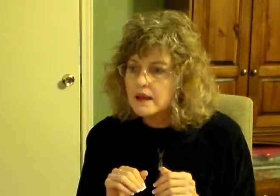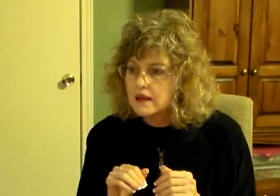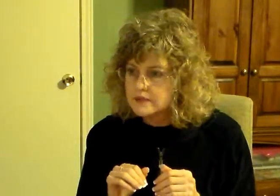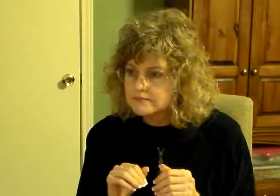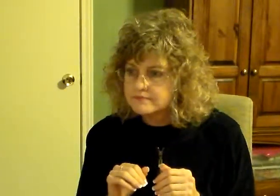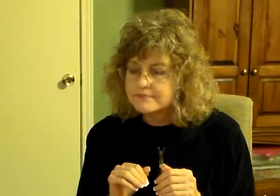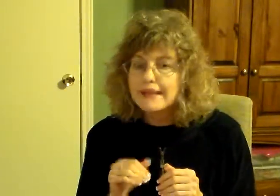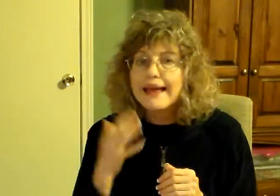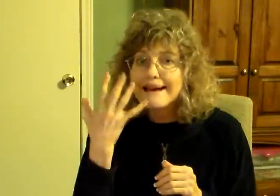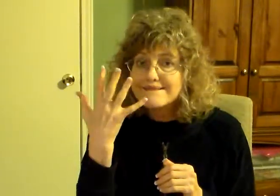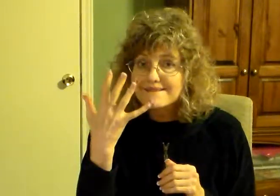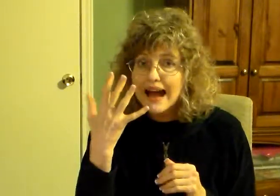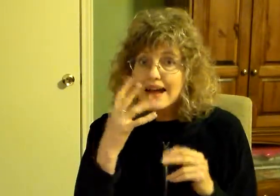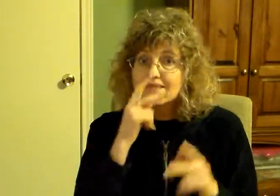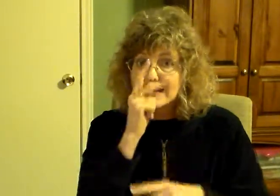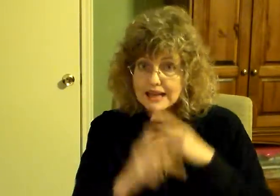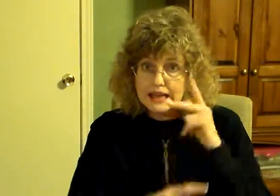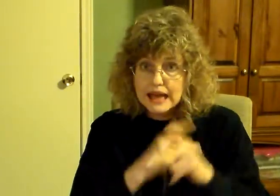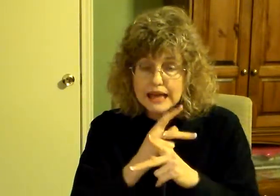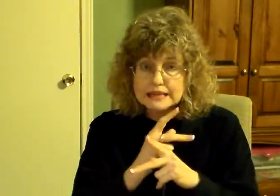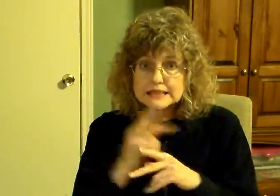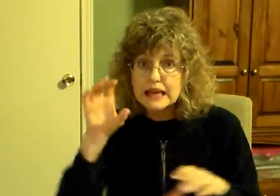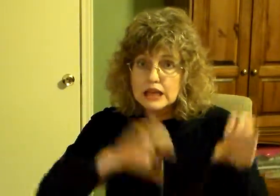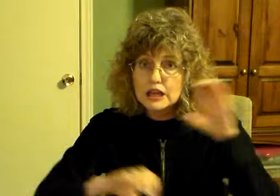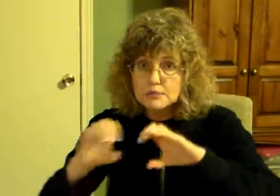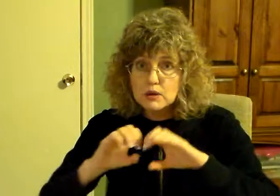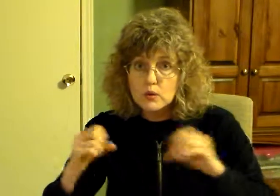There are 5 types of chemical reactions that we're going to explore in this lesson.